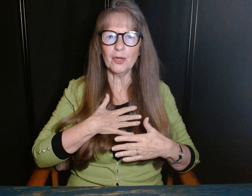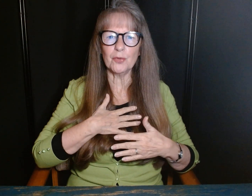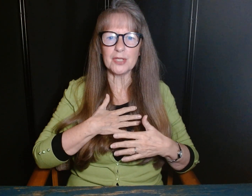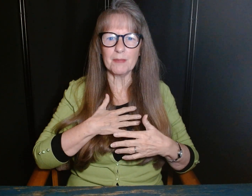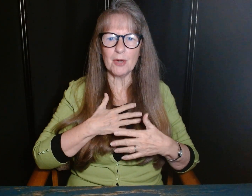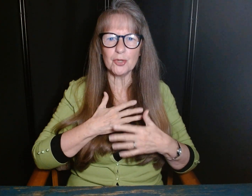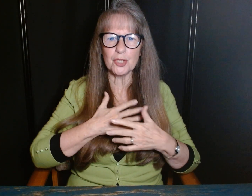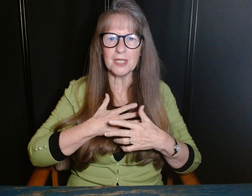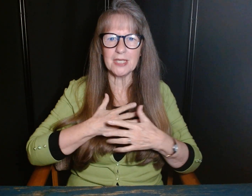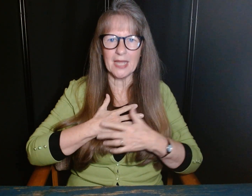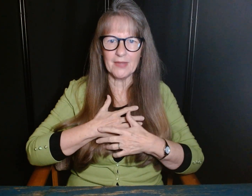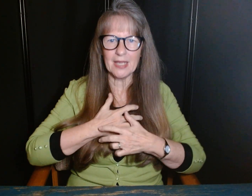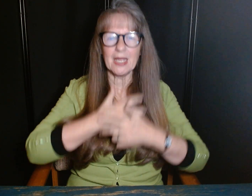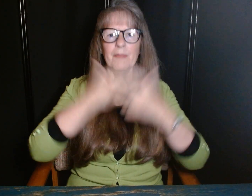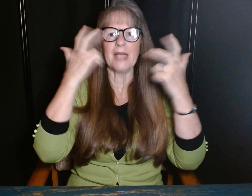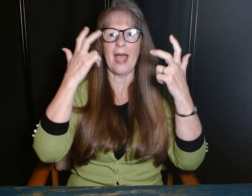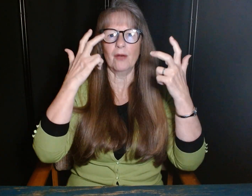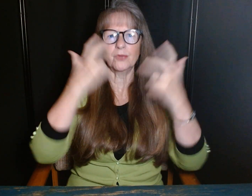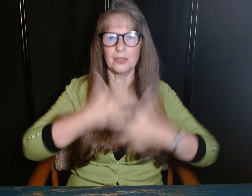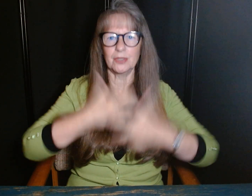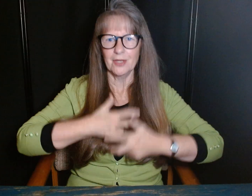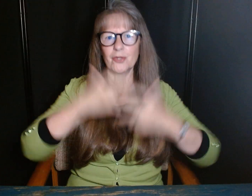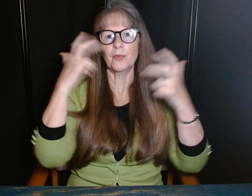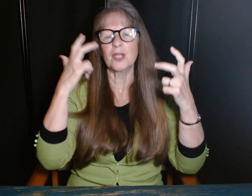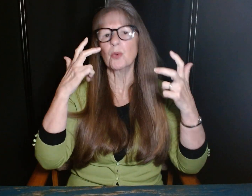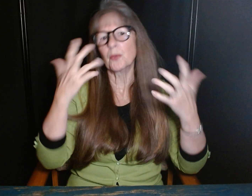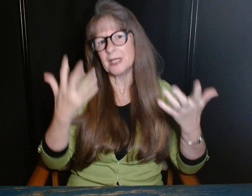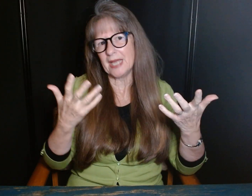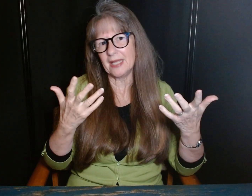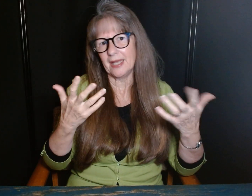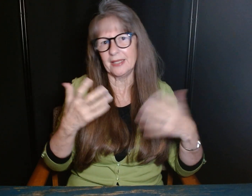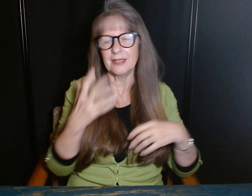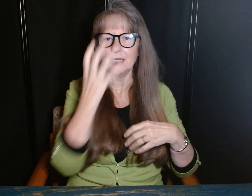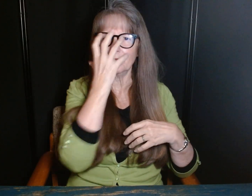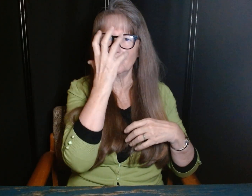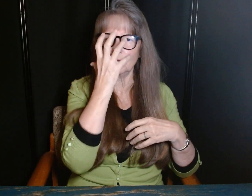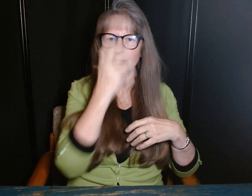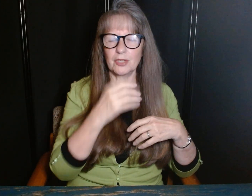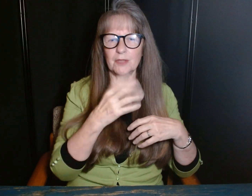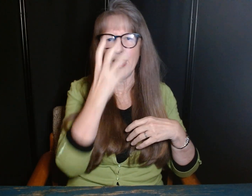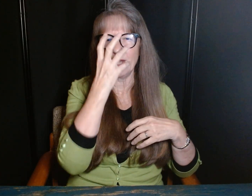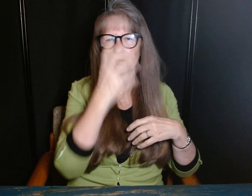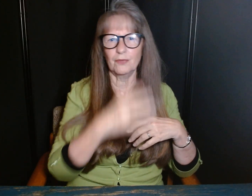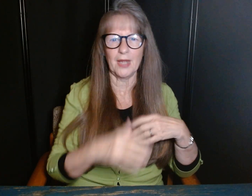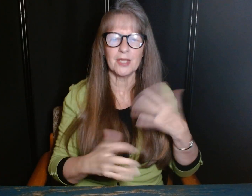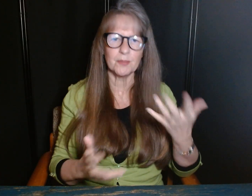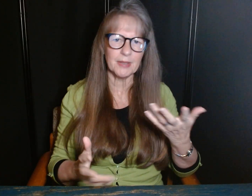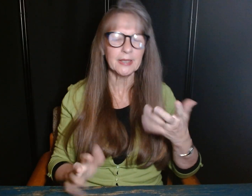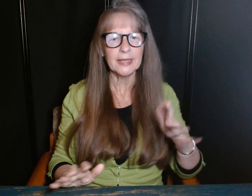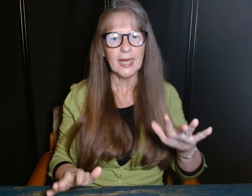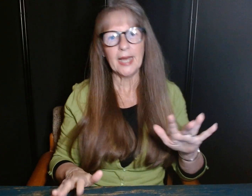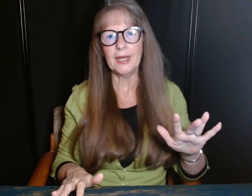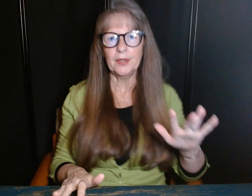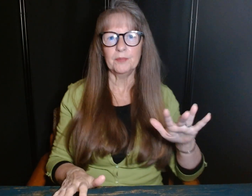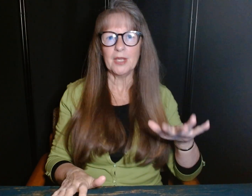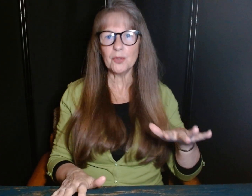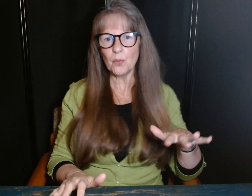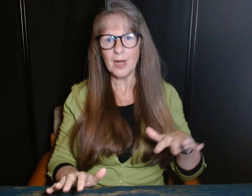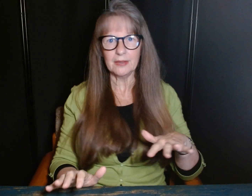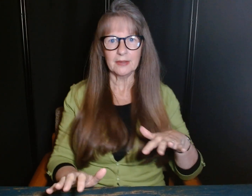this emotion, and then it comes out. So that's one reason I like it instead of just mad on your face. But either one